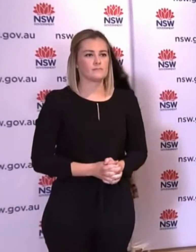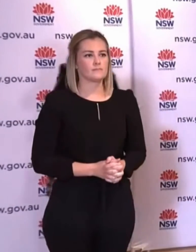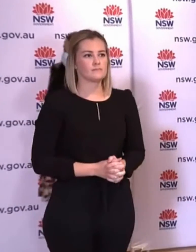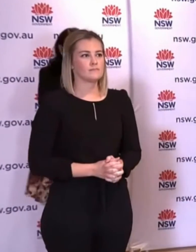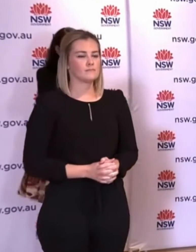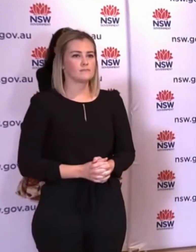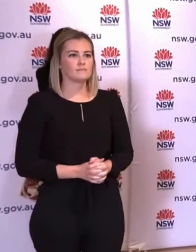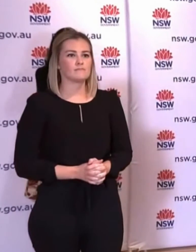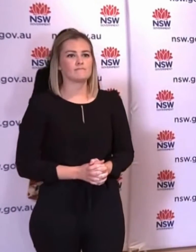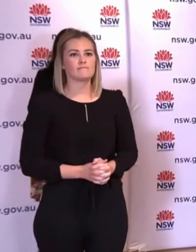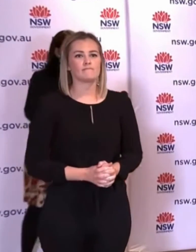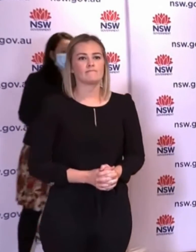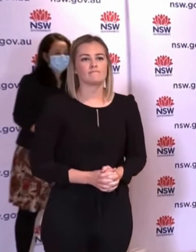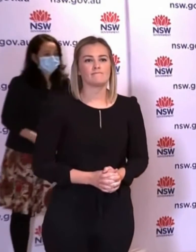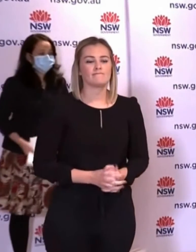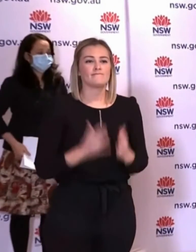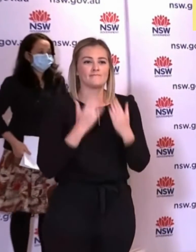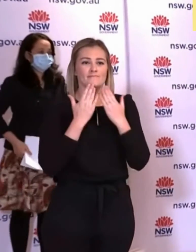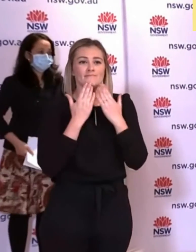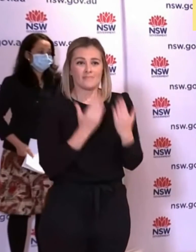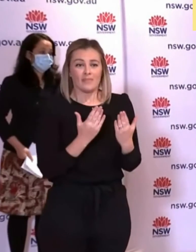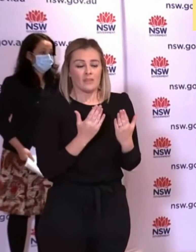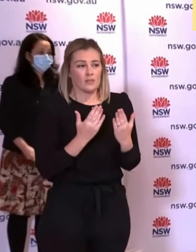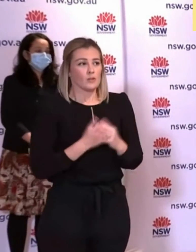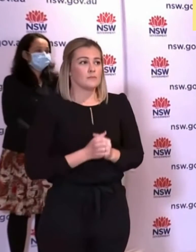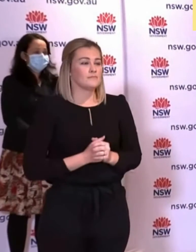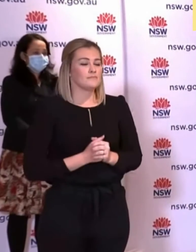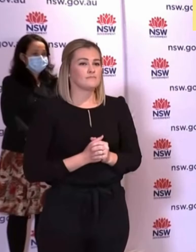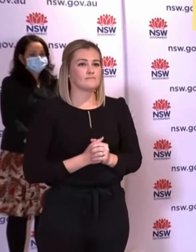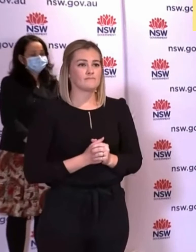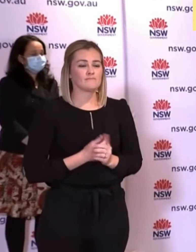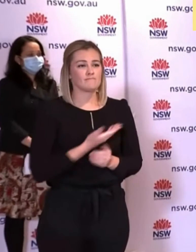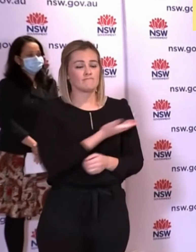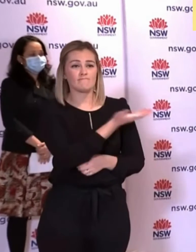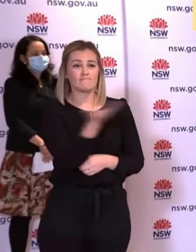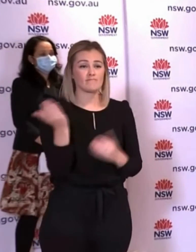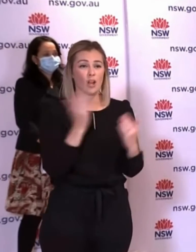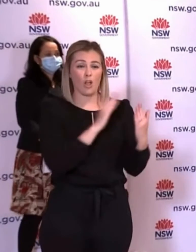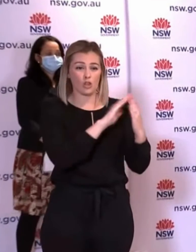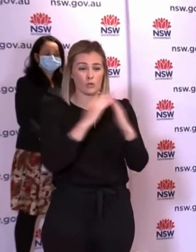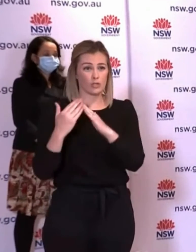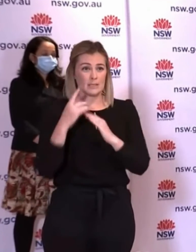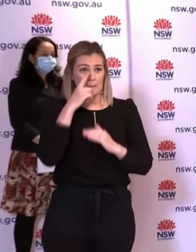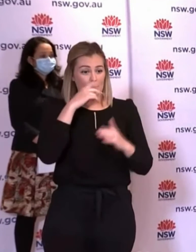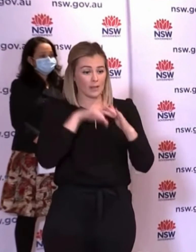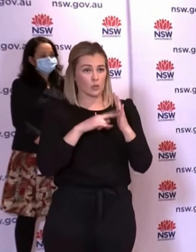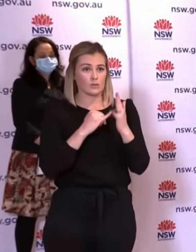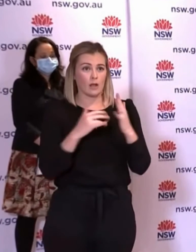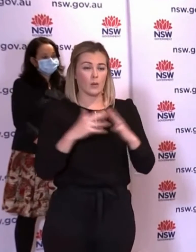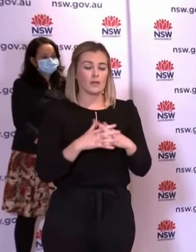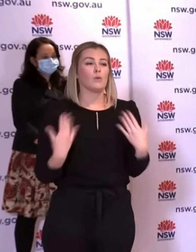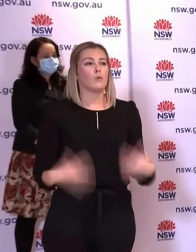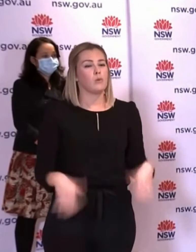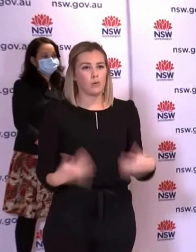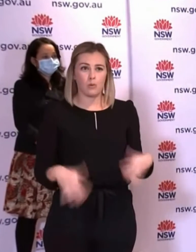Thank you. I'd like to echo the words of the Minister and Dr Gale, and to thank the community for coming forward in droves to get vaccinated.